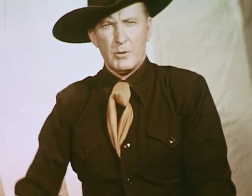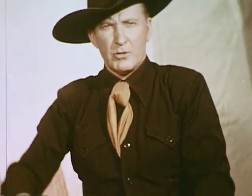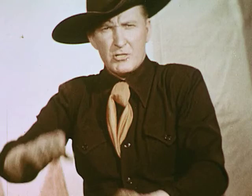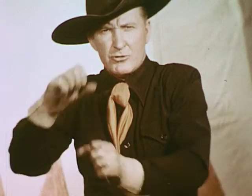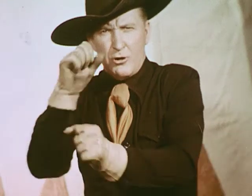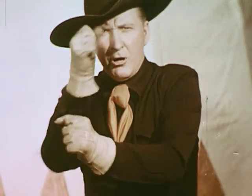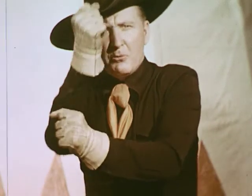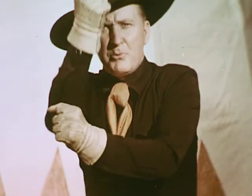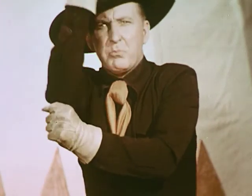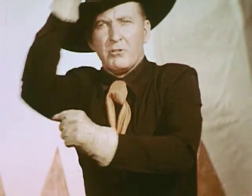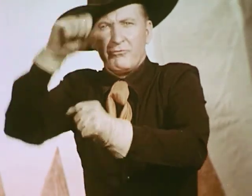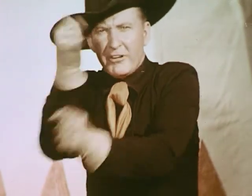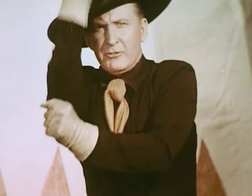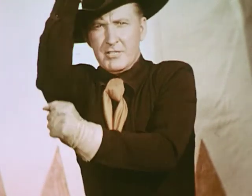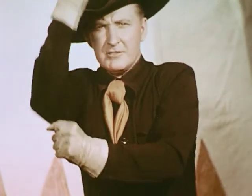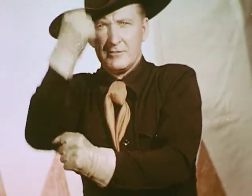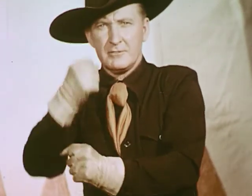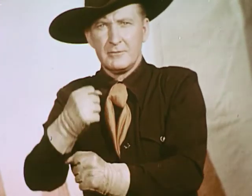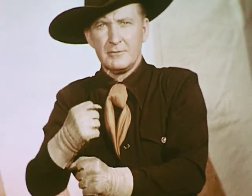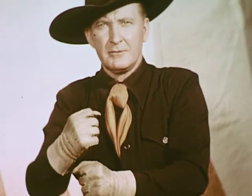We were strong people, vigorous.